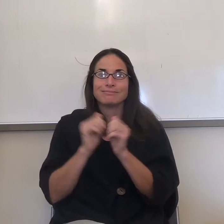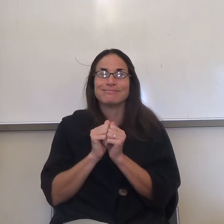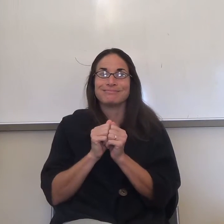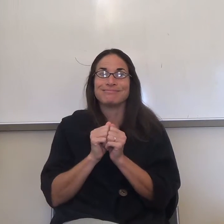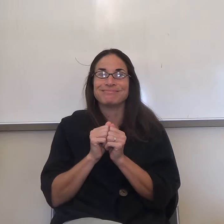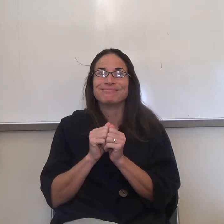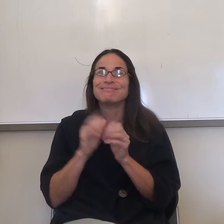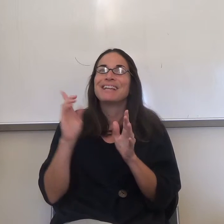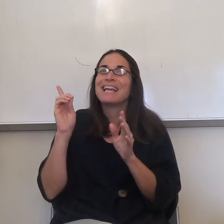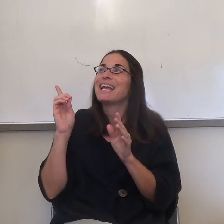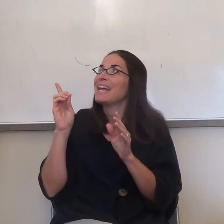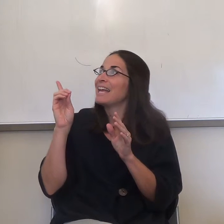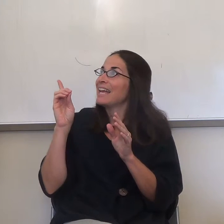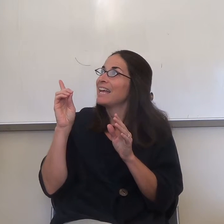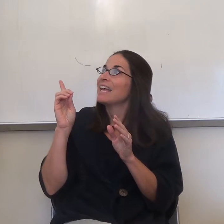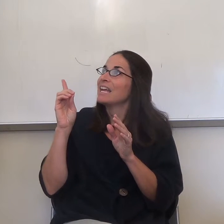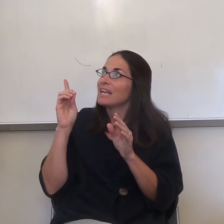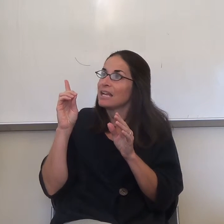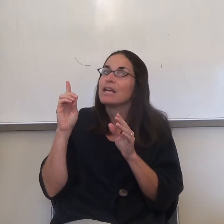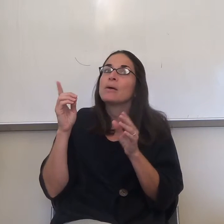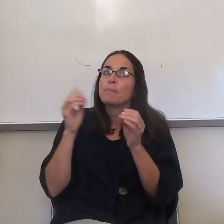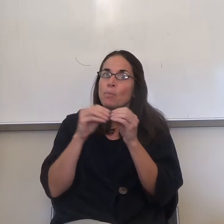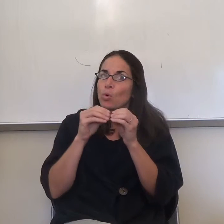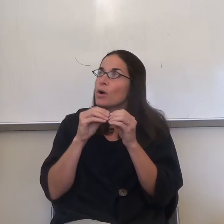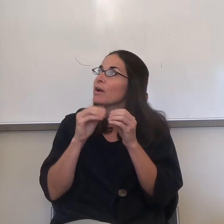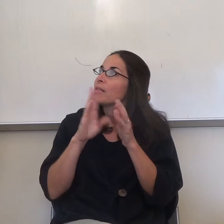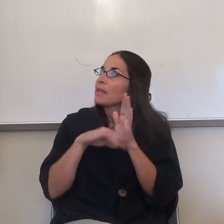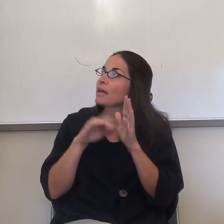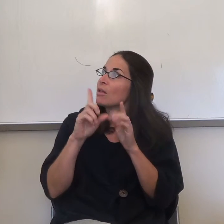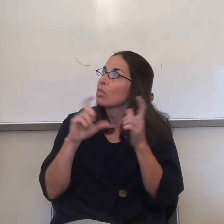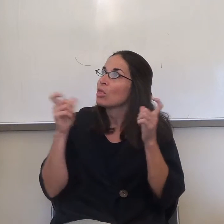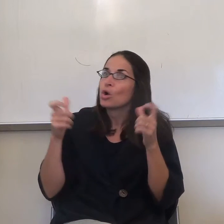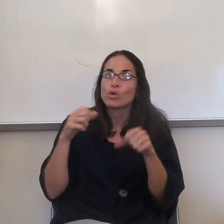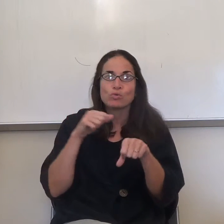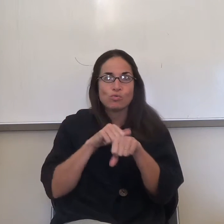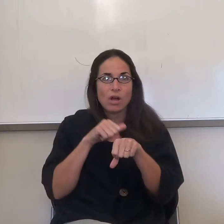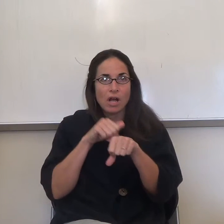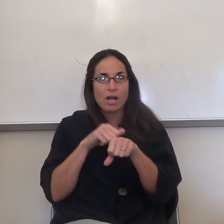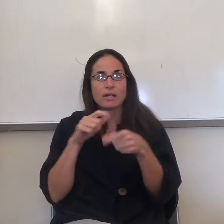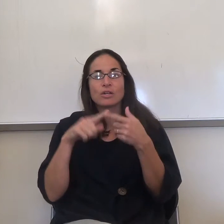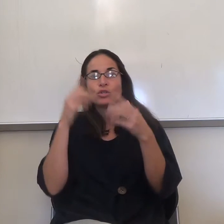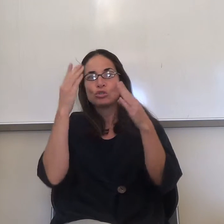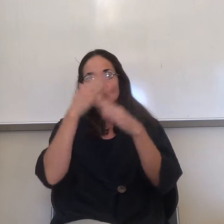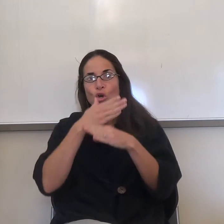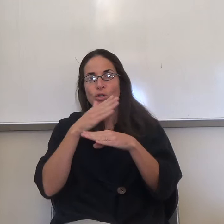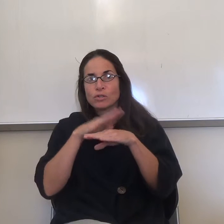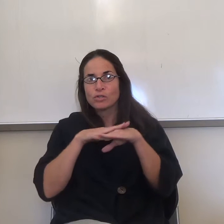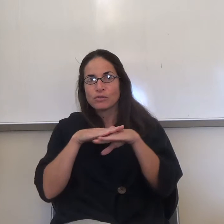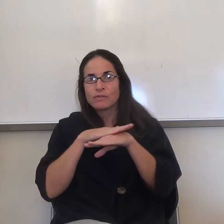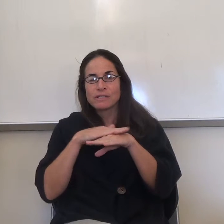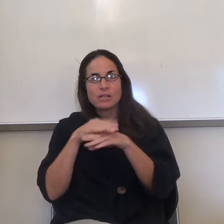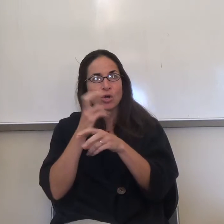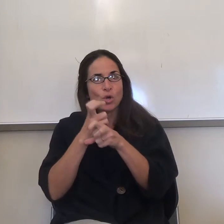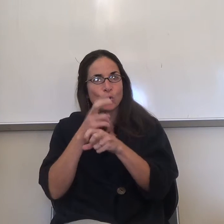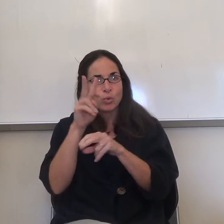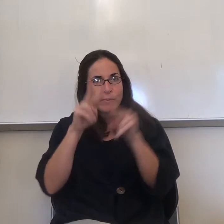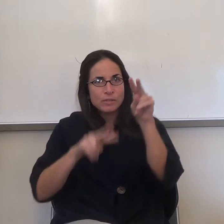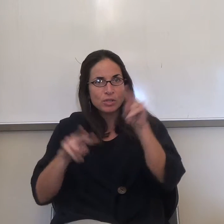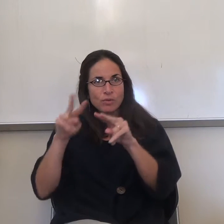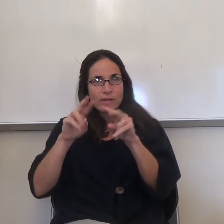little more than large rocks. They have dark surfaces, they're difficult to observe, but they can be seen with a telescope. So that, there